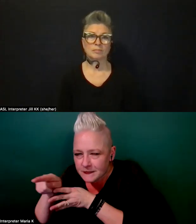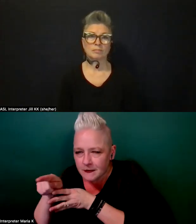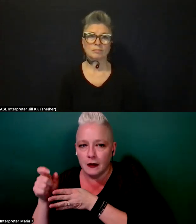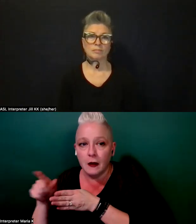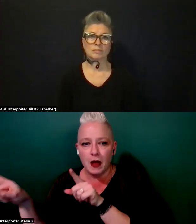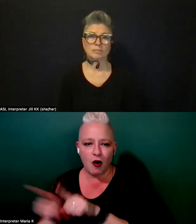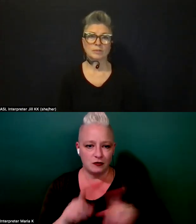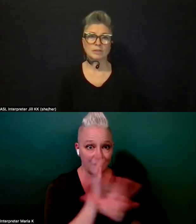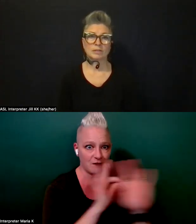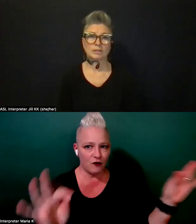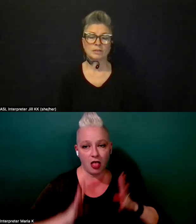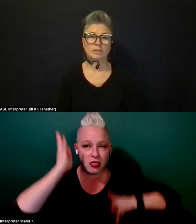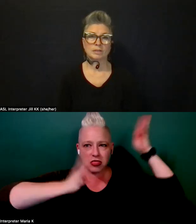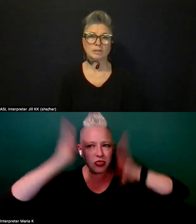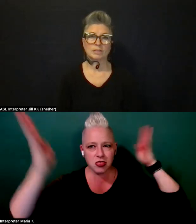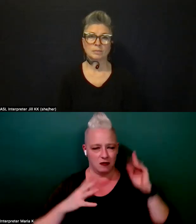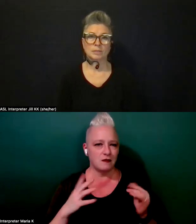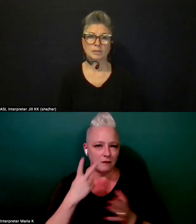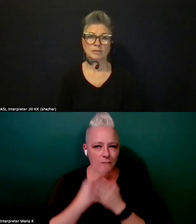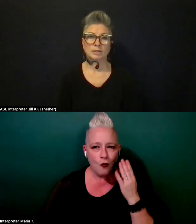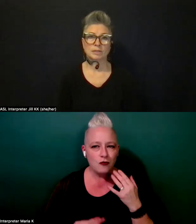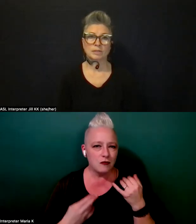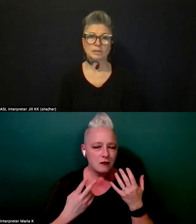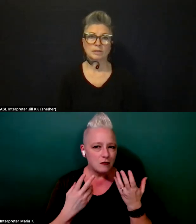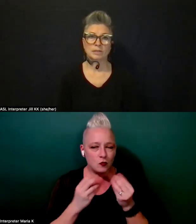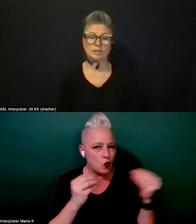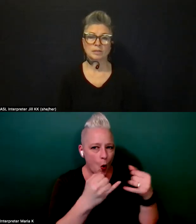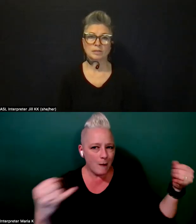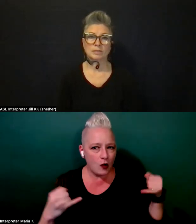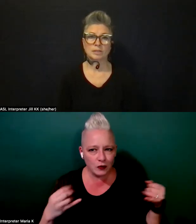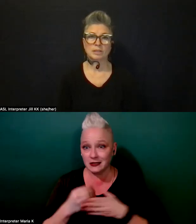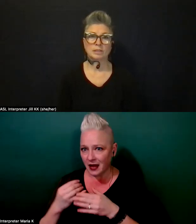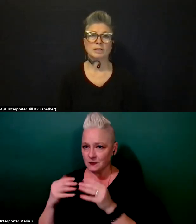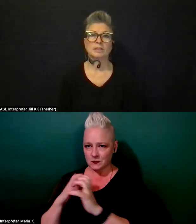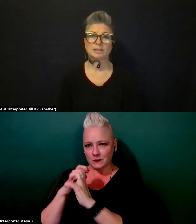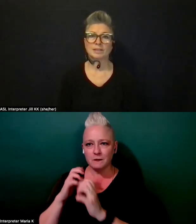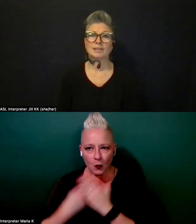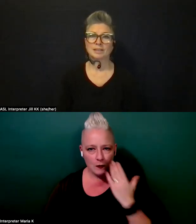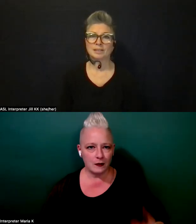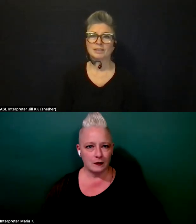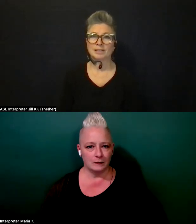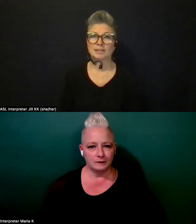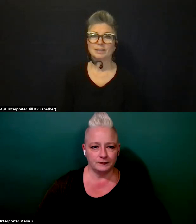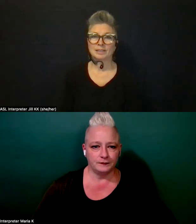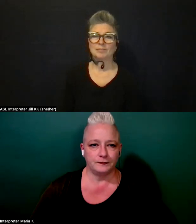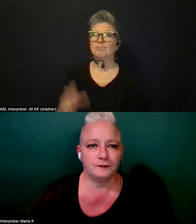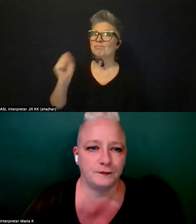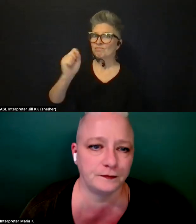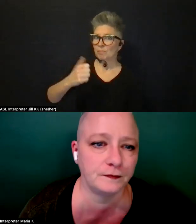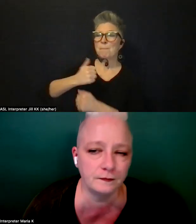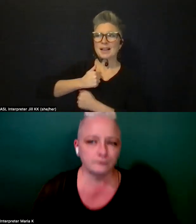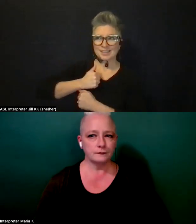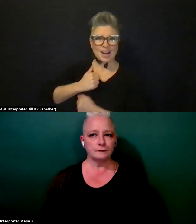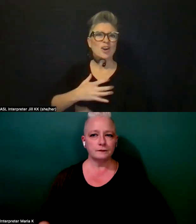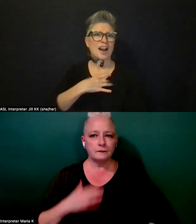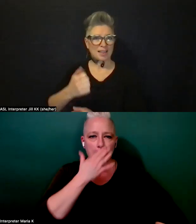the freedom of not having those boundaries. Yeah, yeah, the military. I mean, I like military movies, and